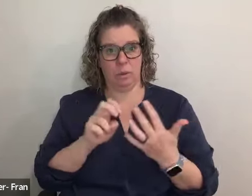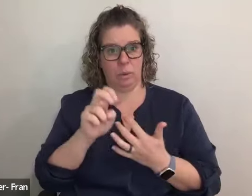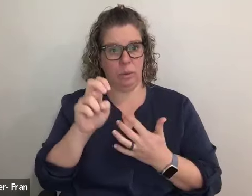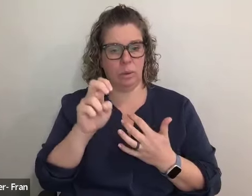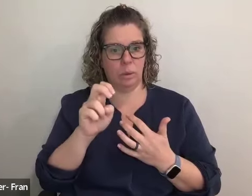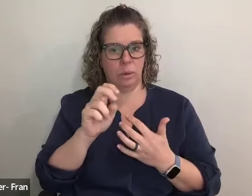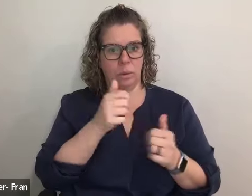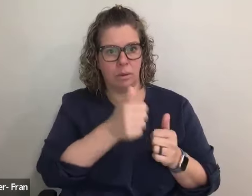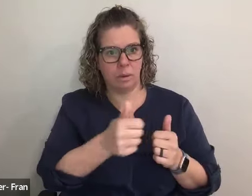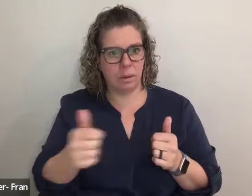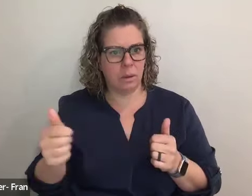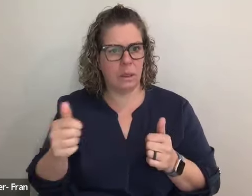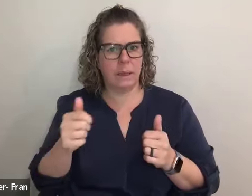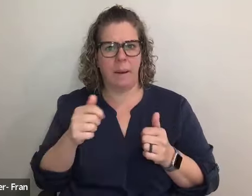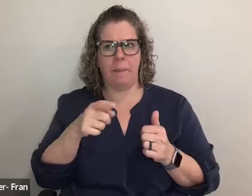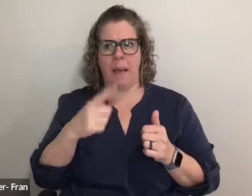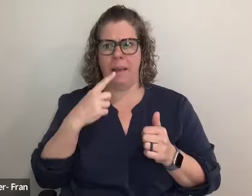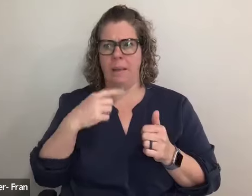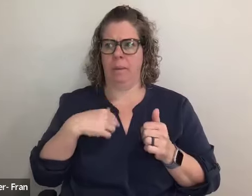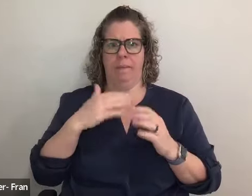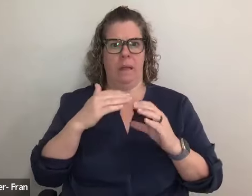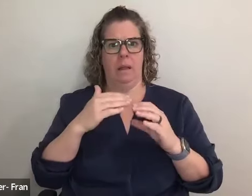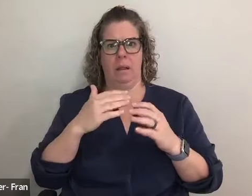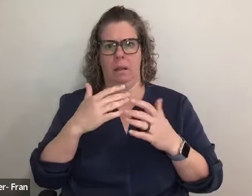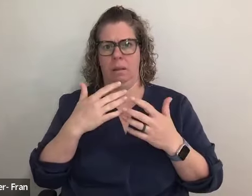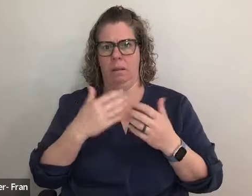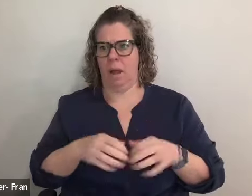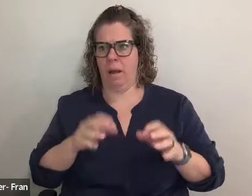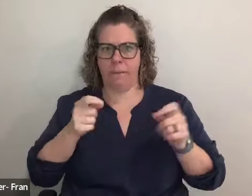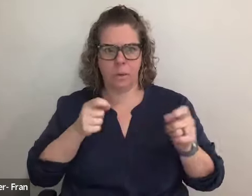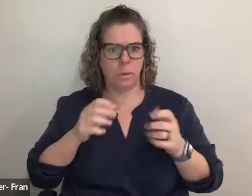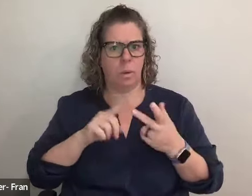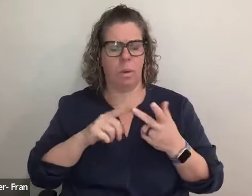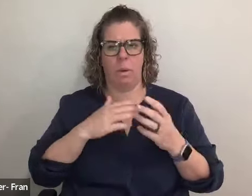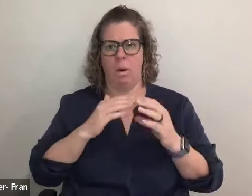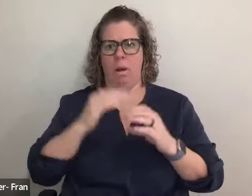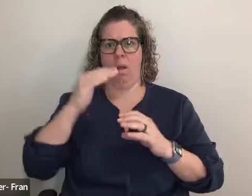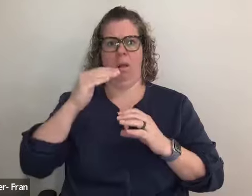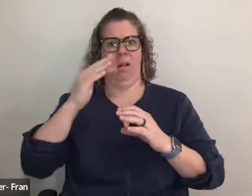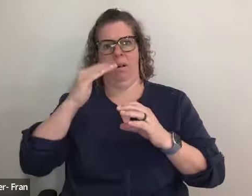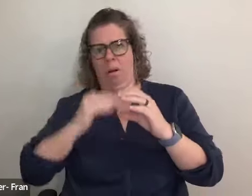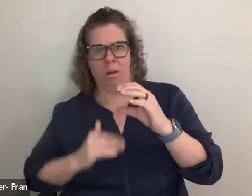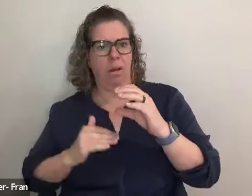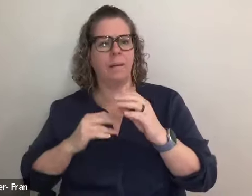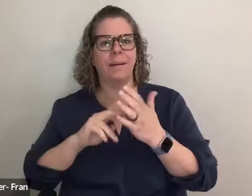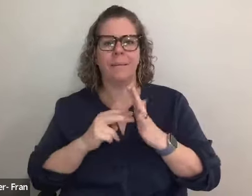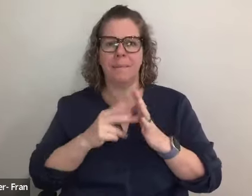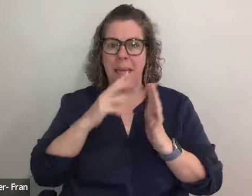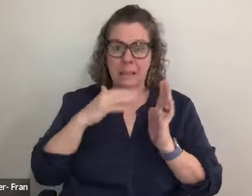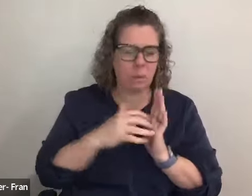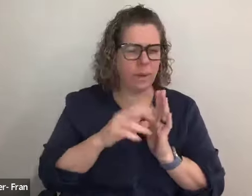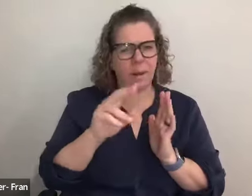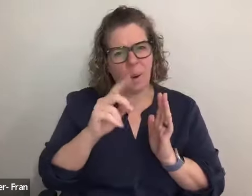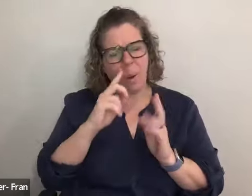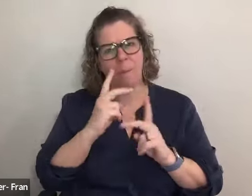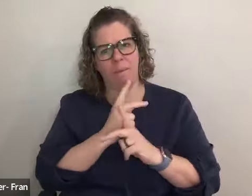of this is about weakness. It's all about just understanding the biology of our body's reactions.